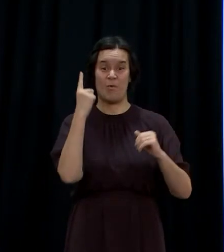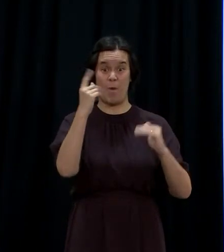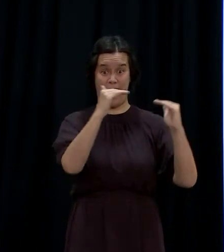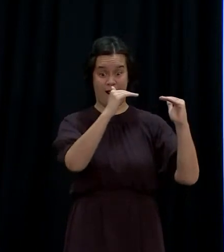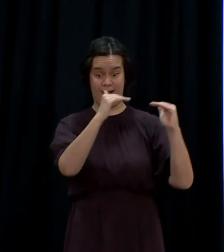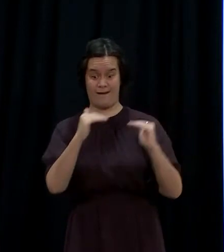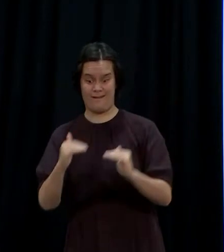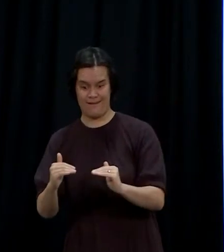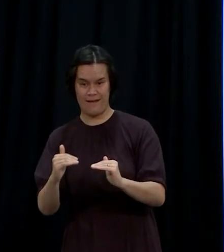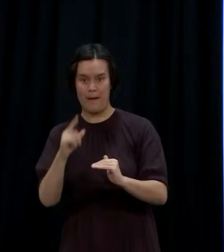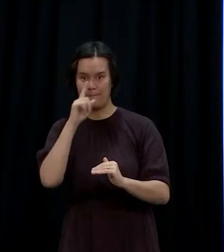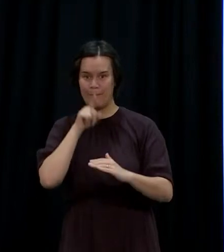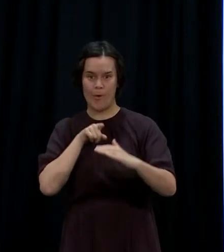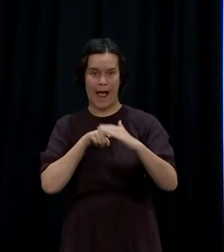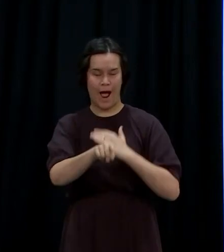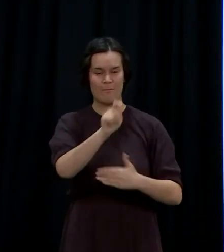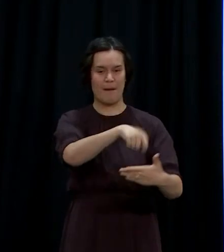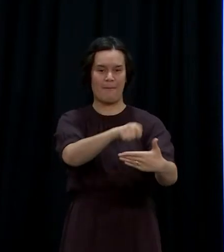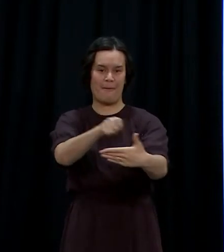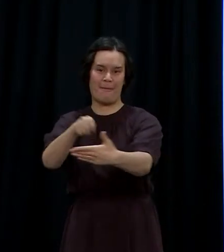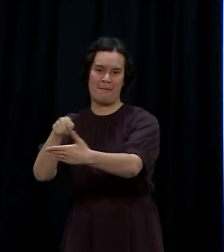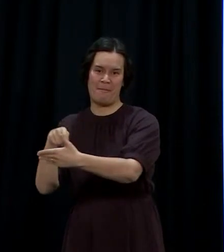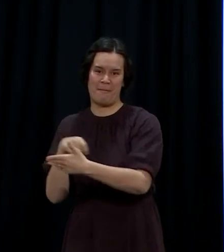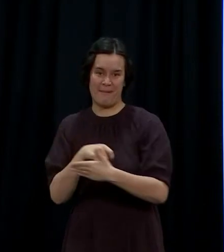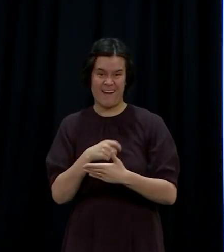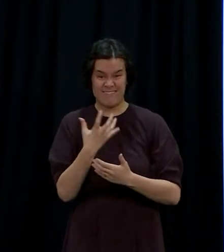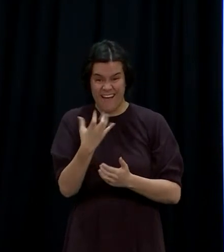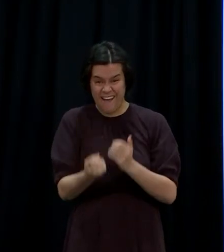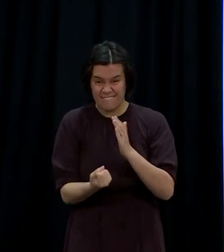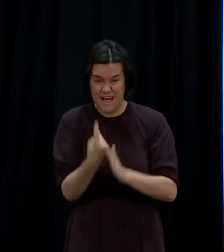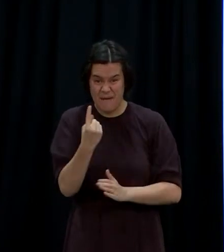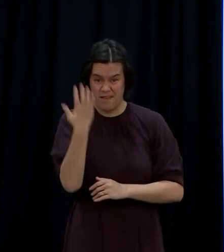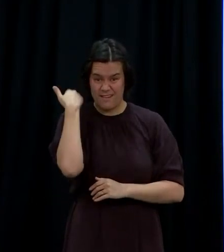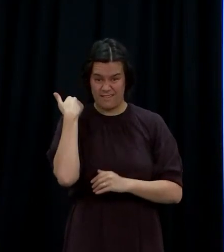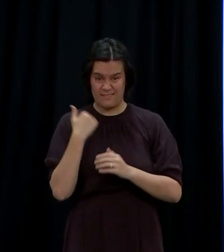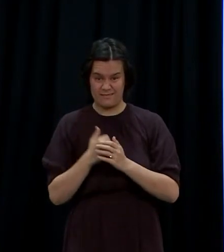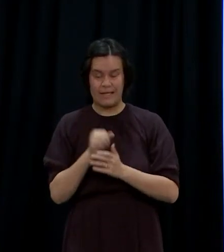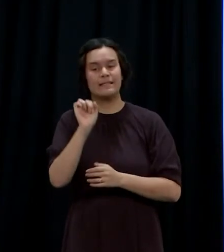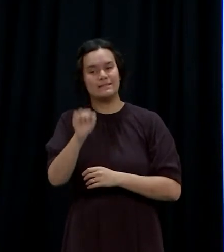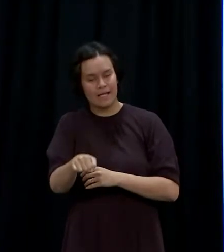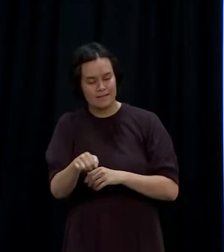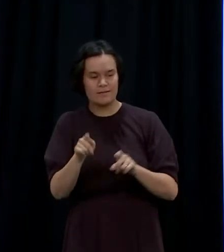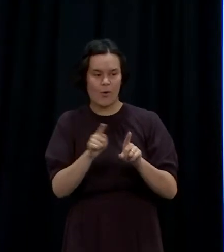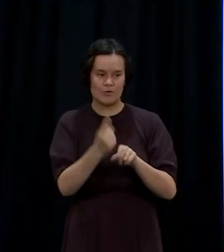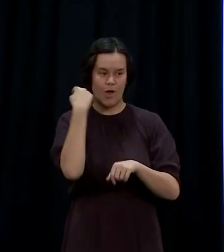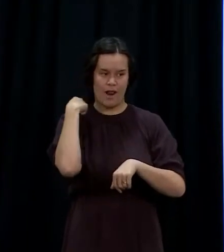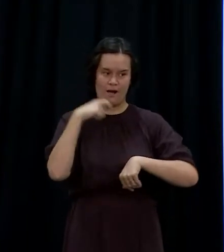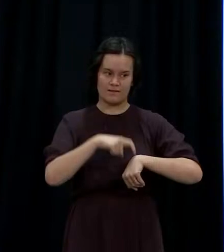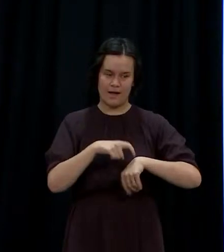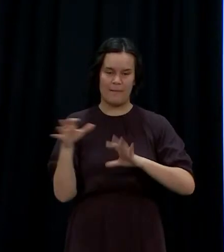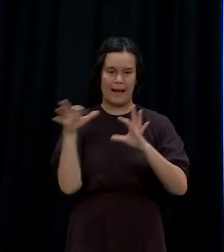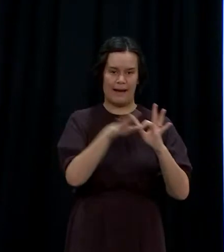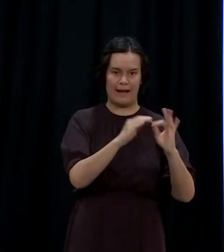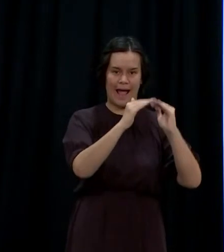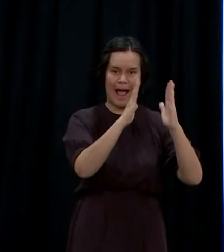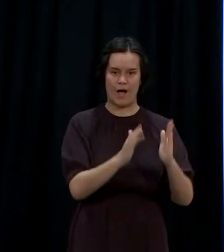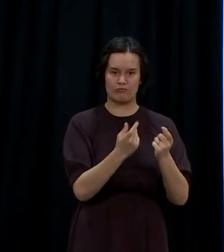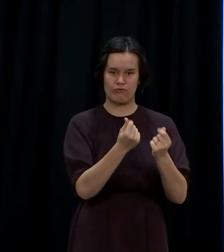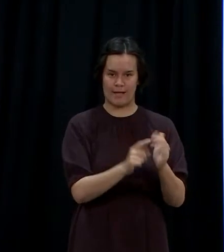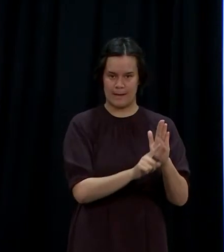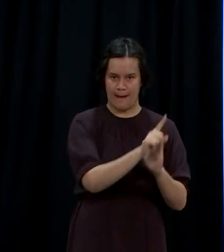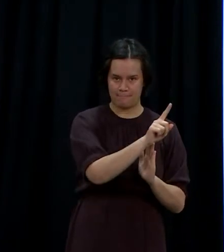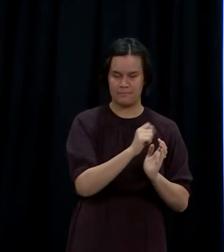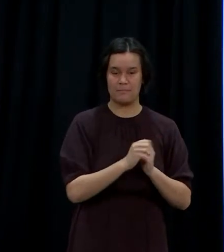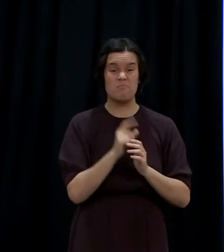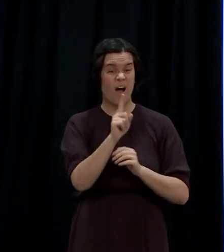about the housing market. Some of that was in consumer spending. So we know that we've shown our level of